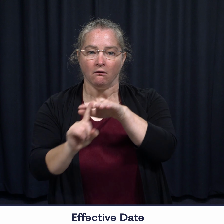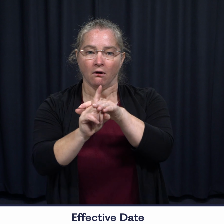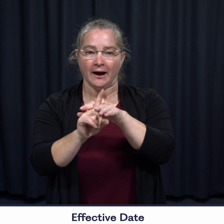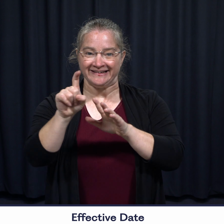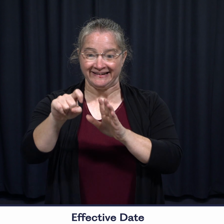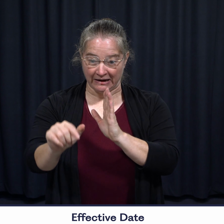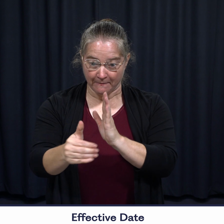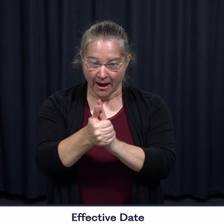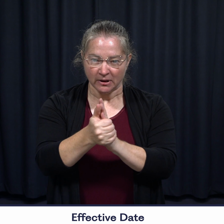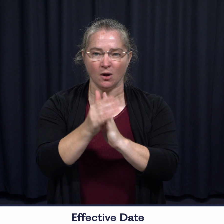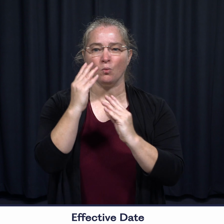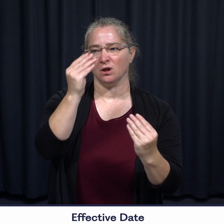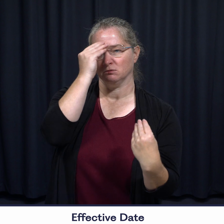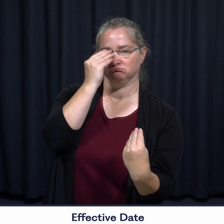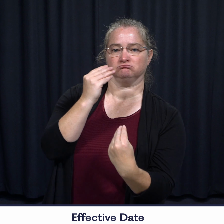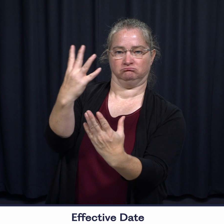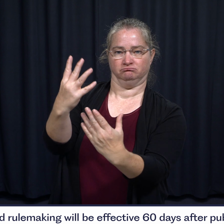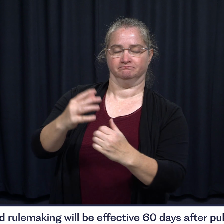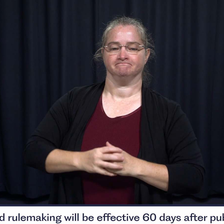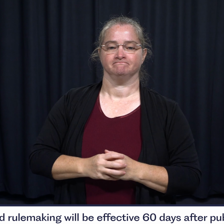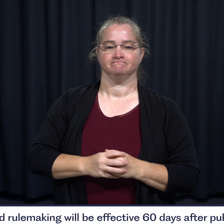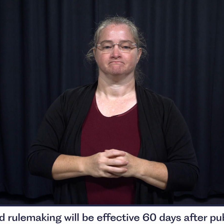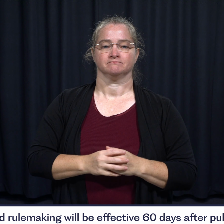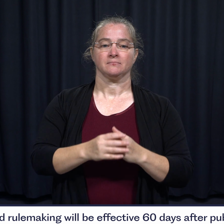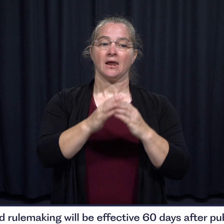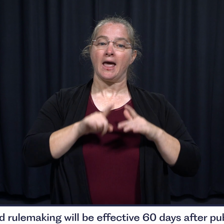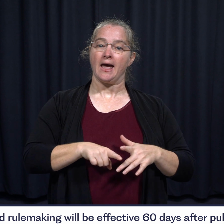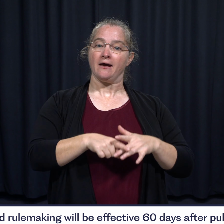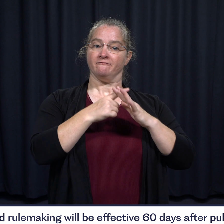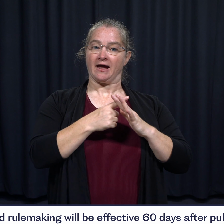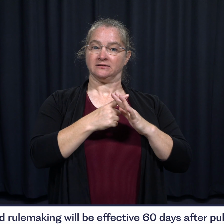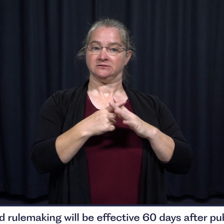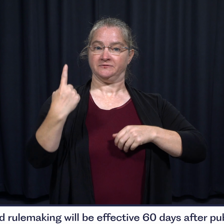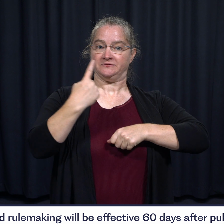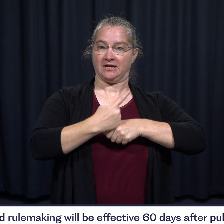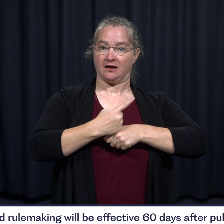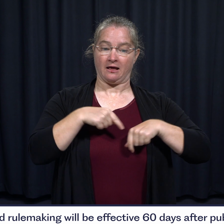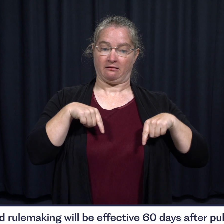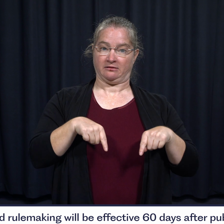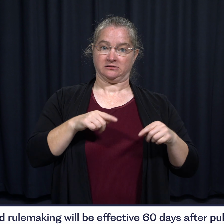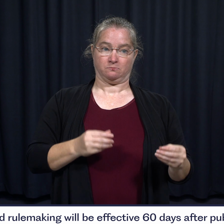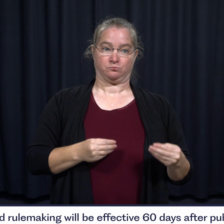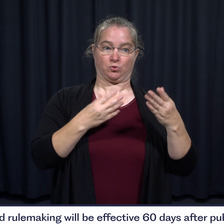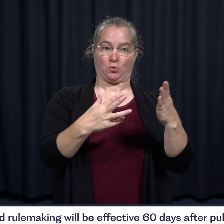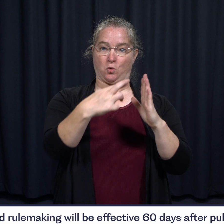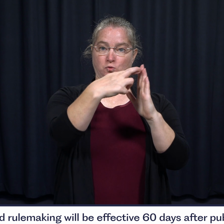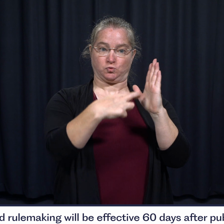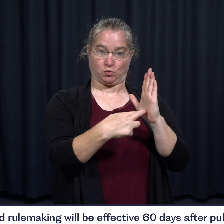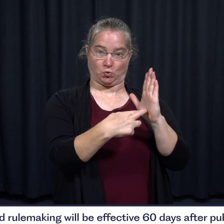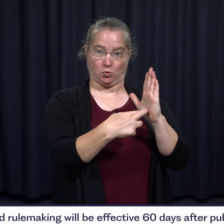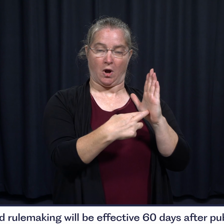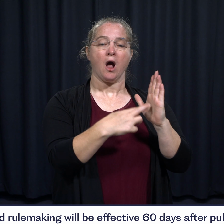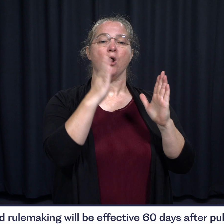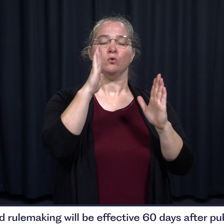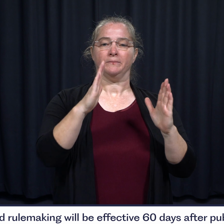Effective date. This proposed rulemaking will be effective 60 days after publication